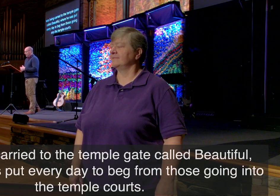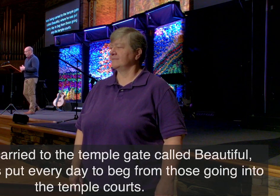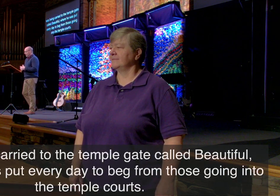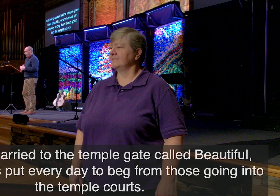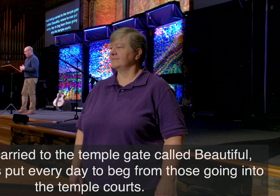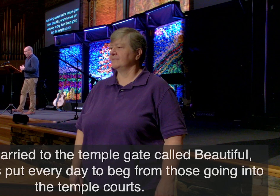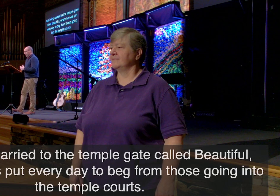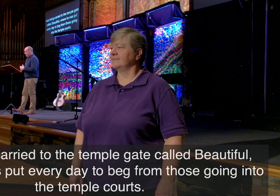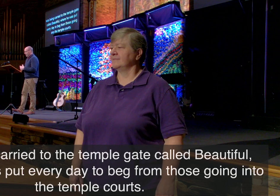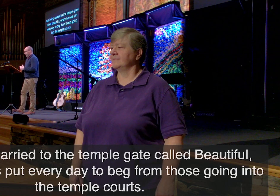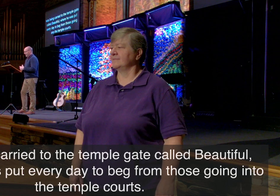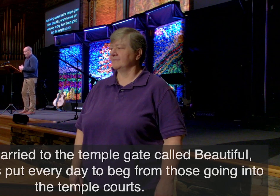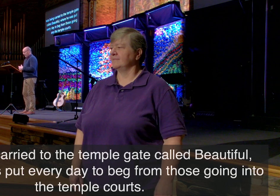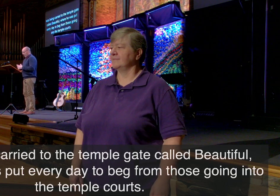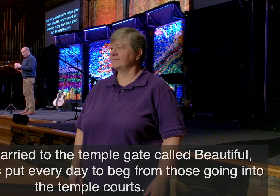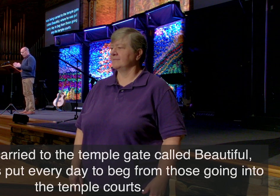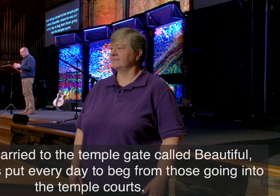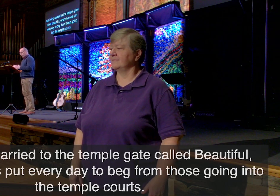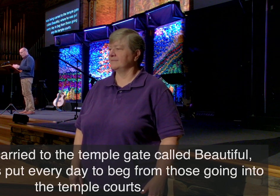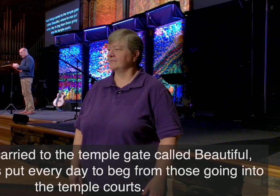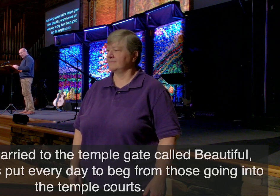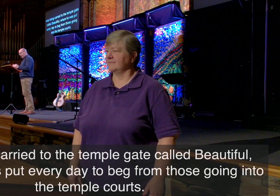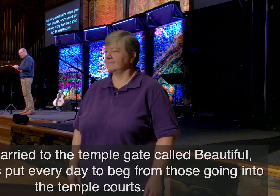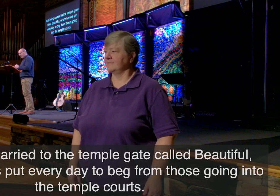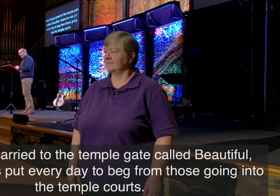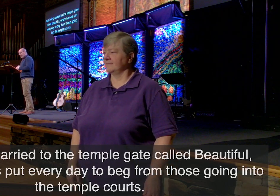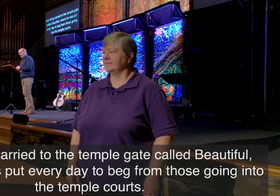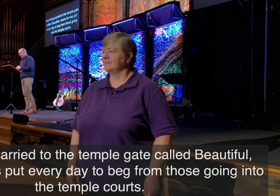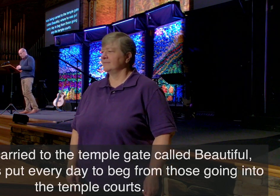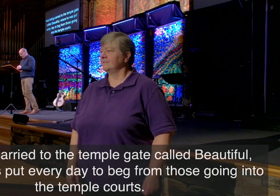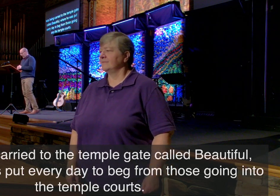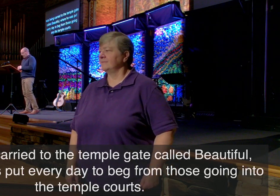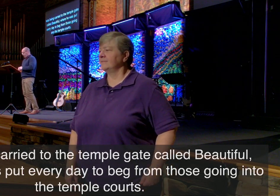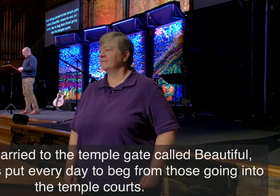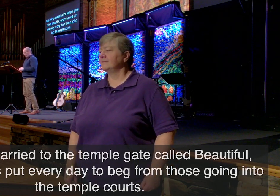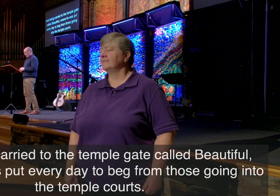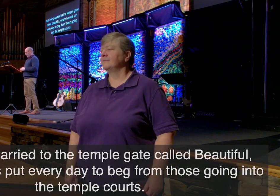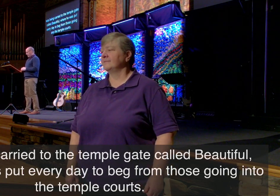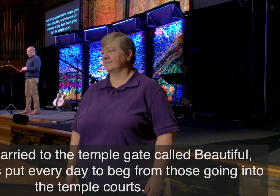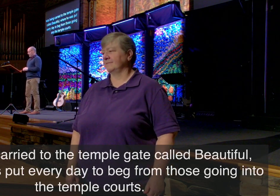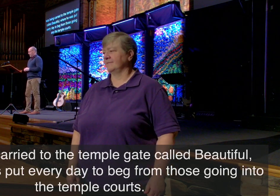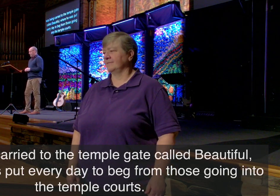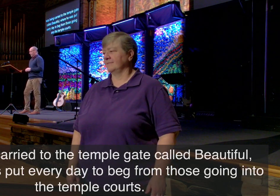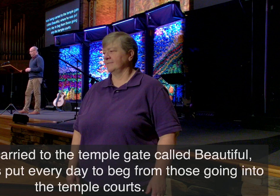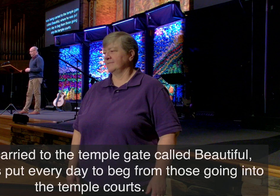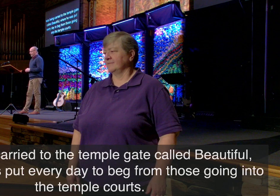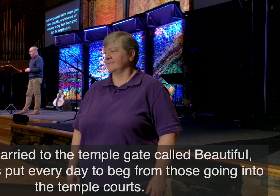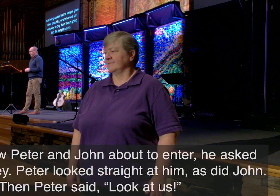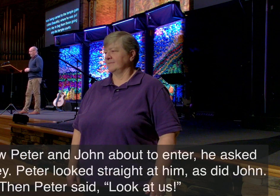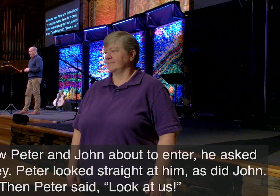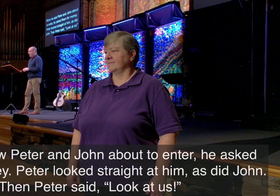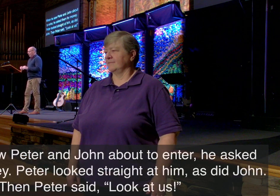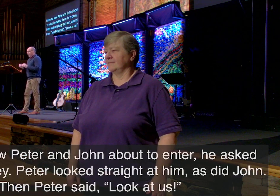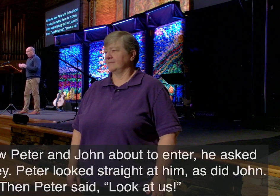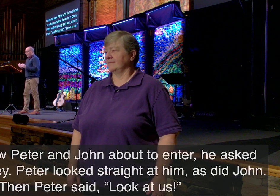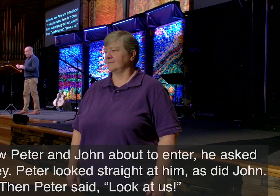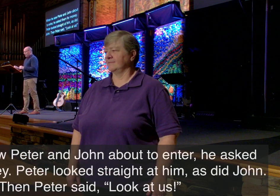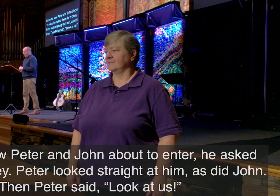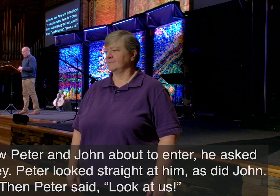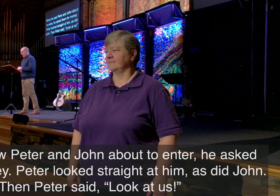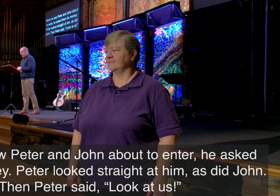being carried to the temple gate called Beautiful, where he was put every day to beg from those going into the temple